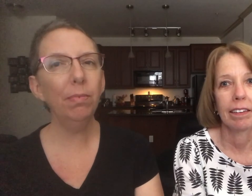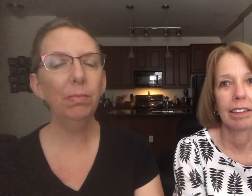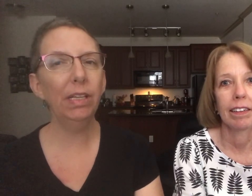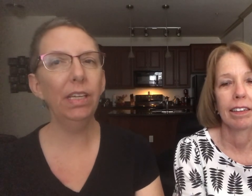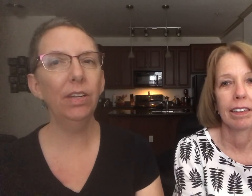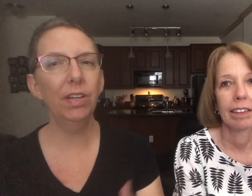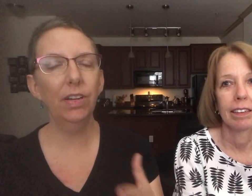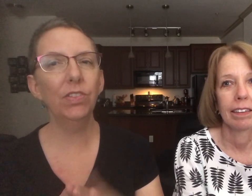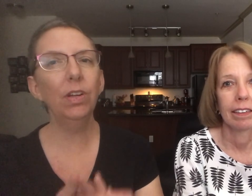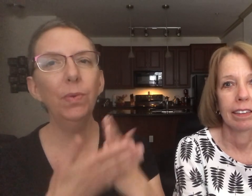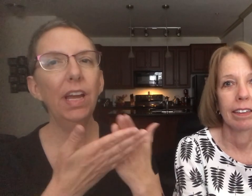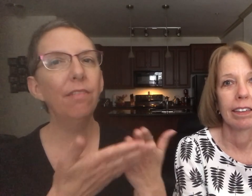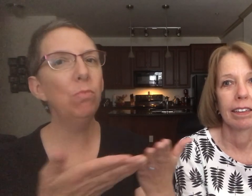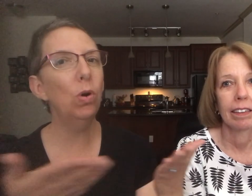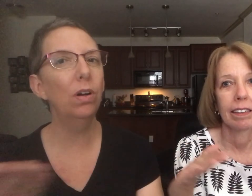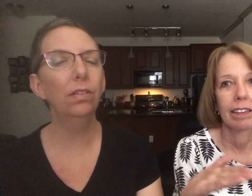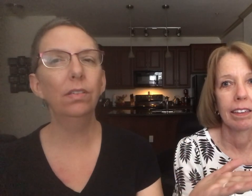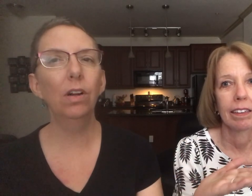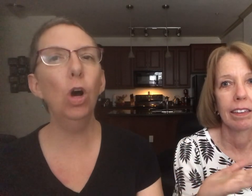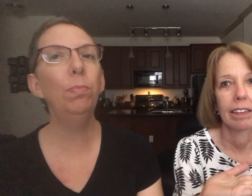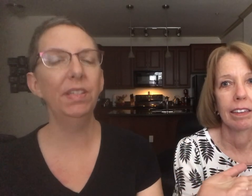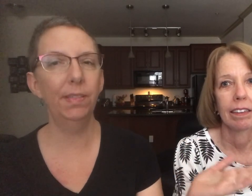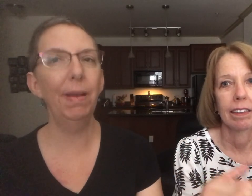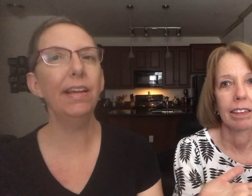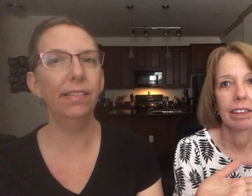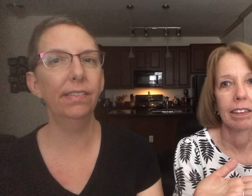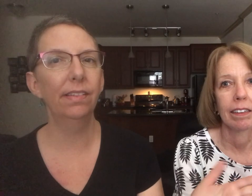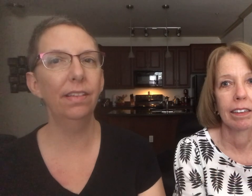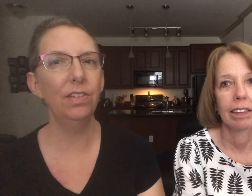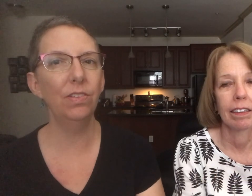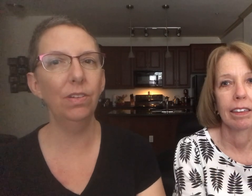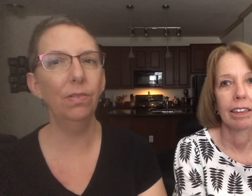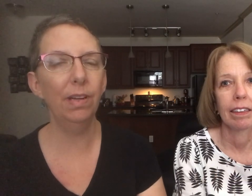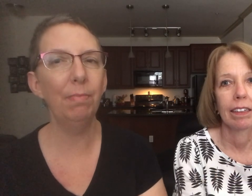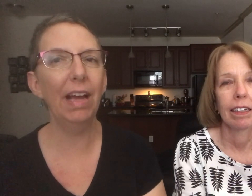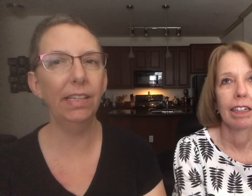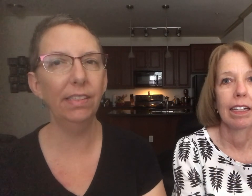probably here in Arizona, we have more open space than you do back east.